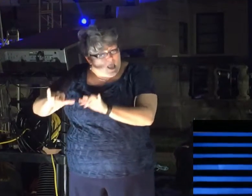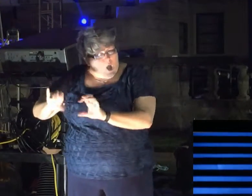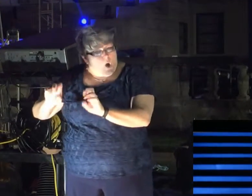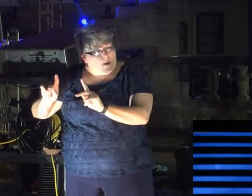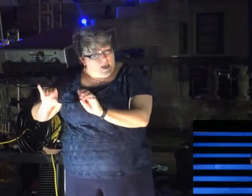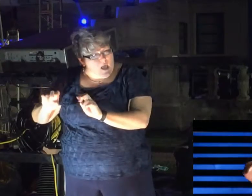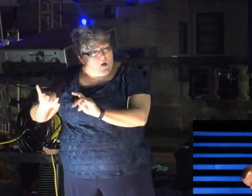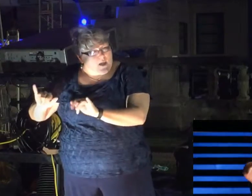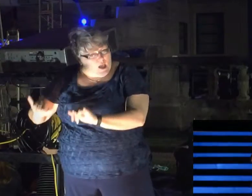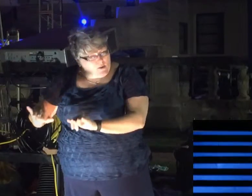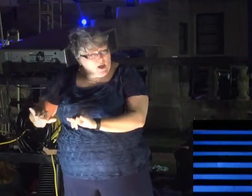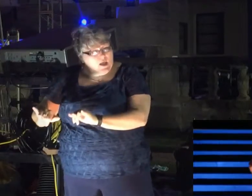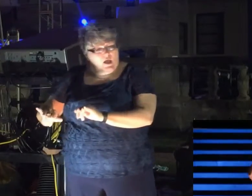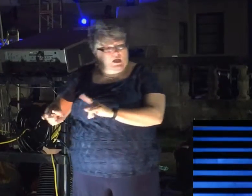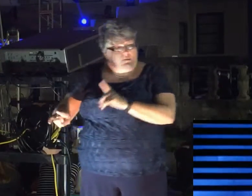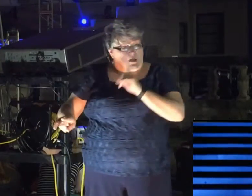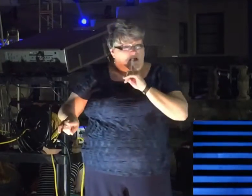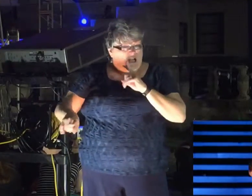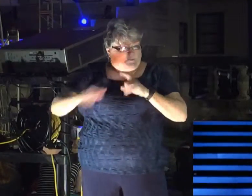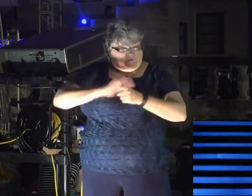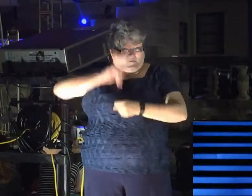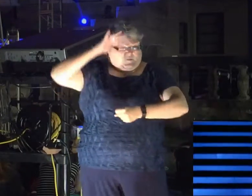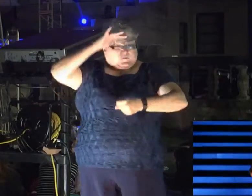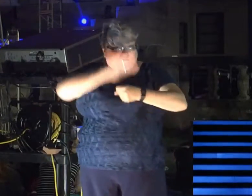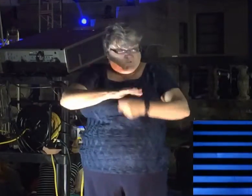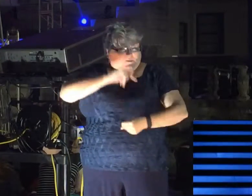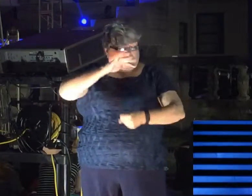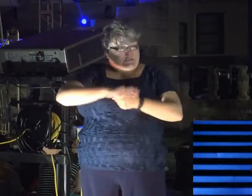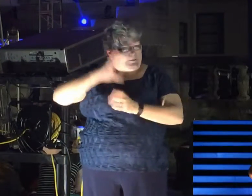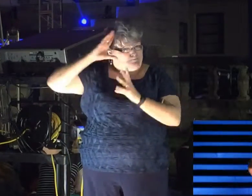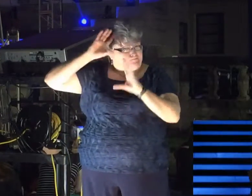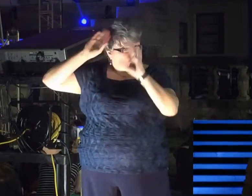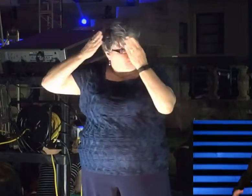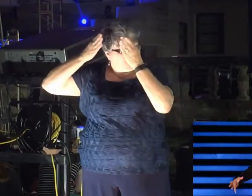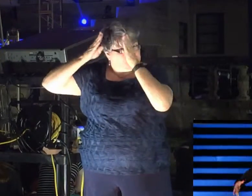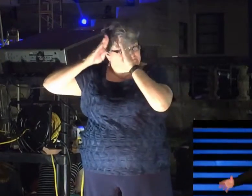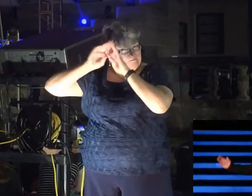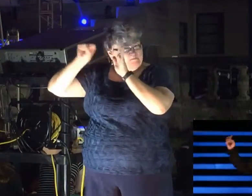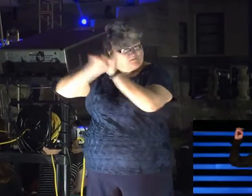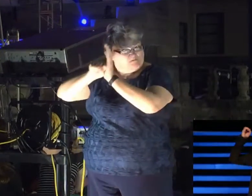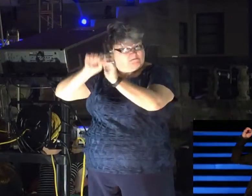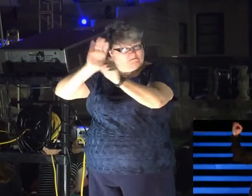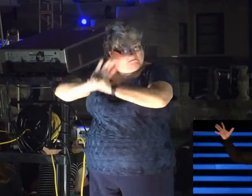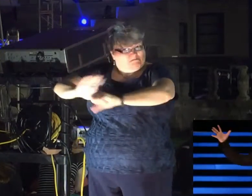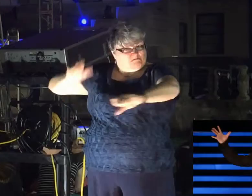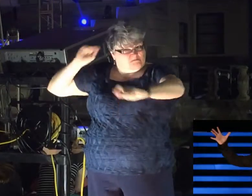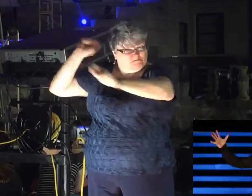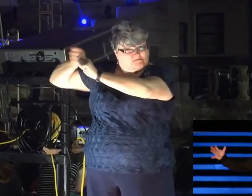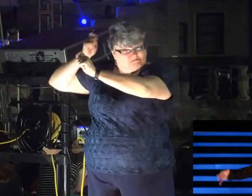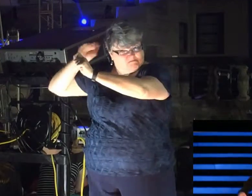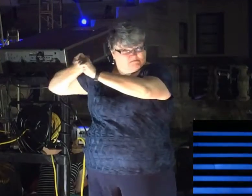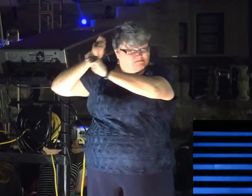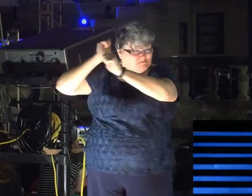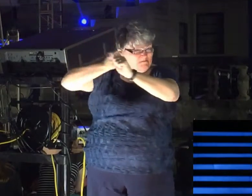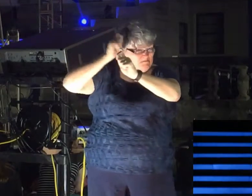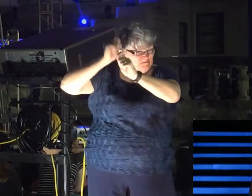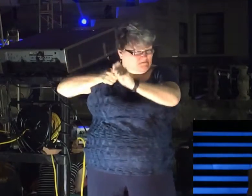right, okay. And he is going to go ballistic. You just keep nailing him down,